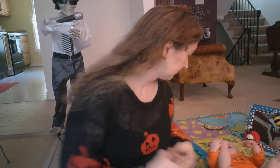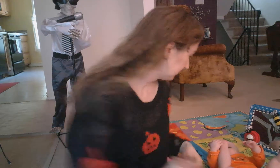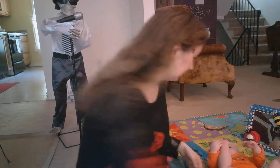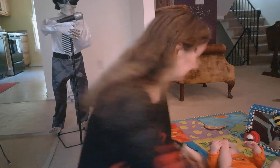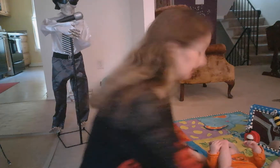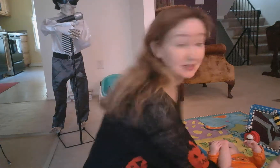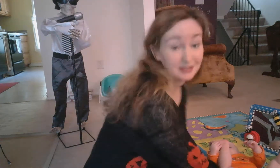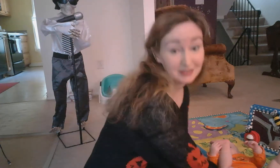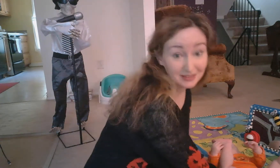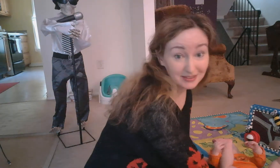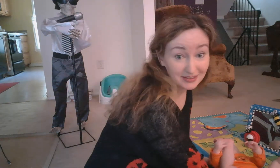and